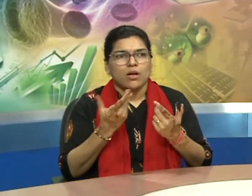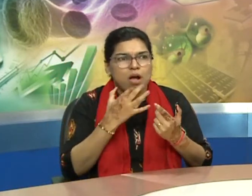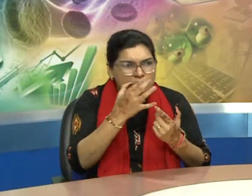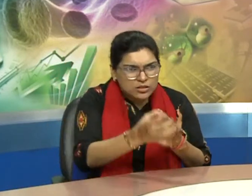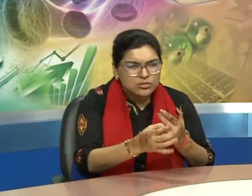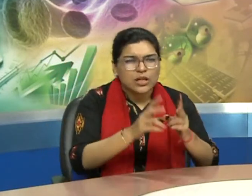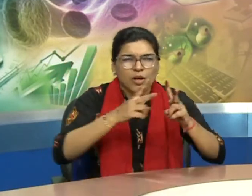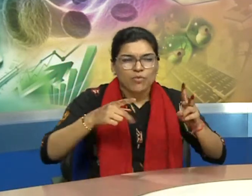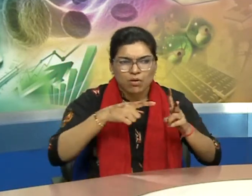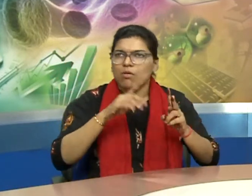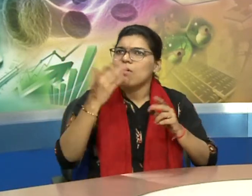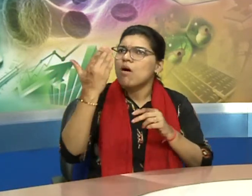students.